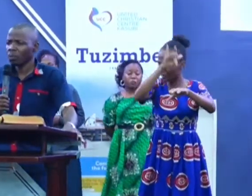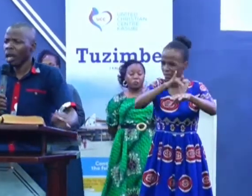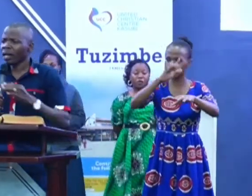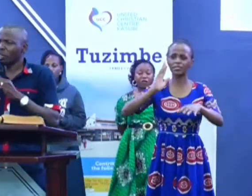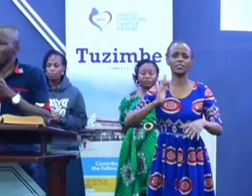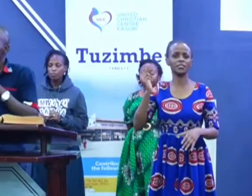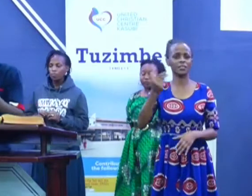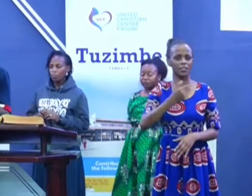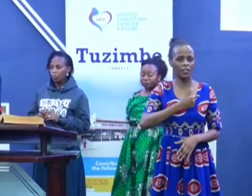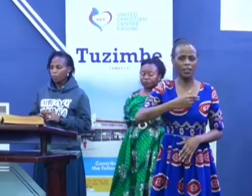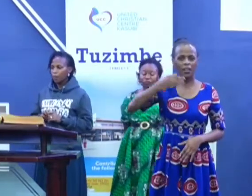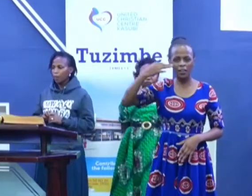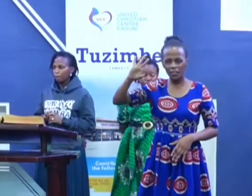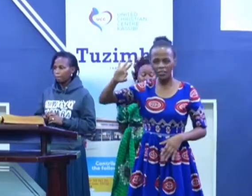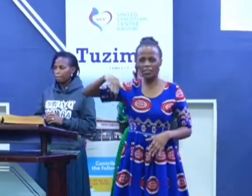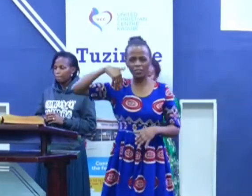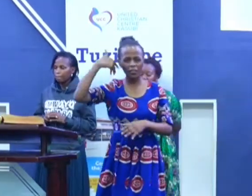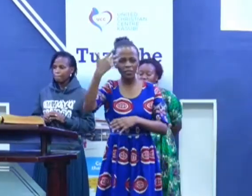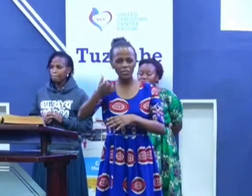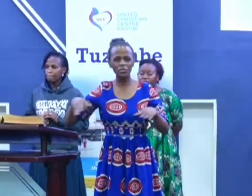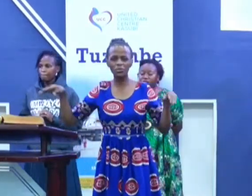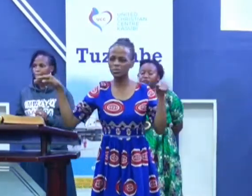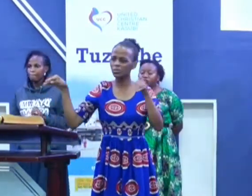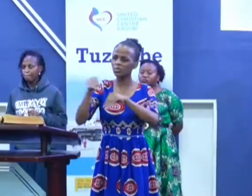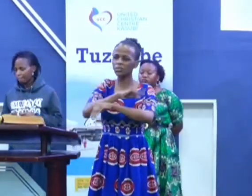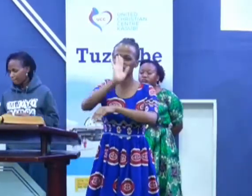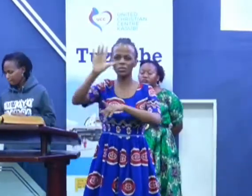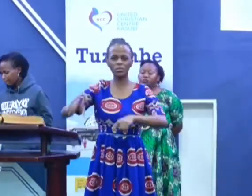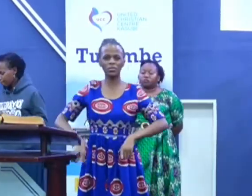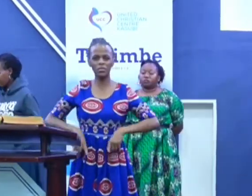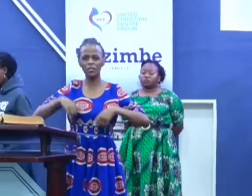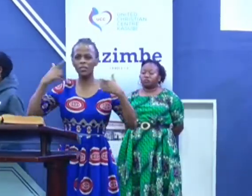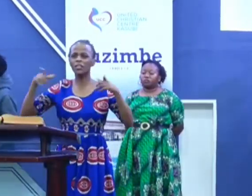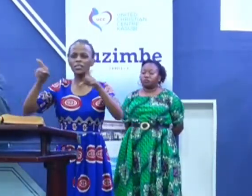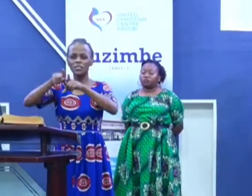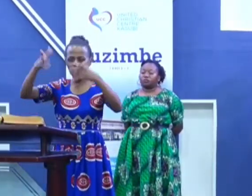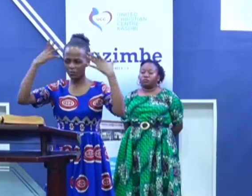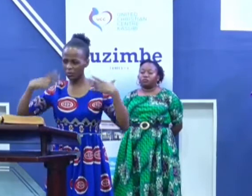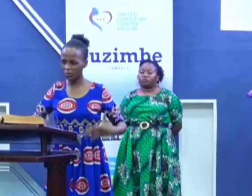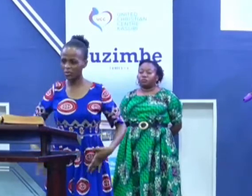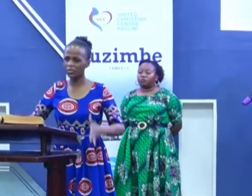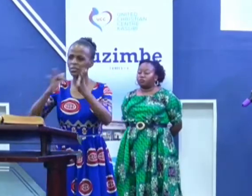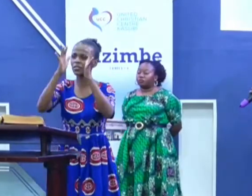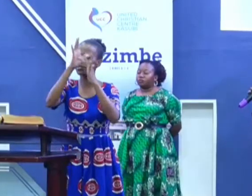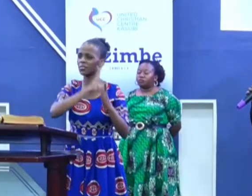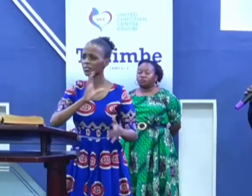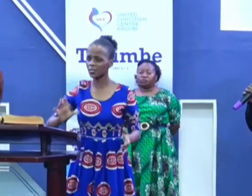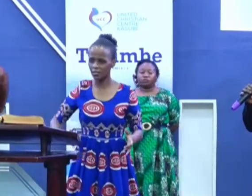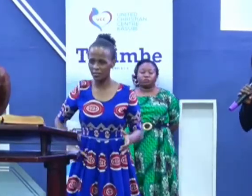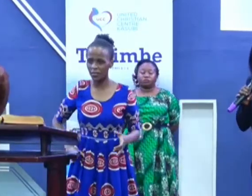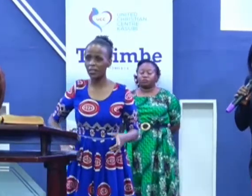it concerns us. After you've exchanged life, after you've dressed up with